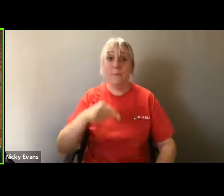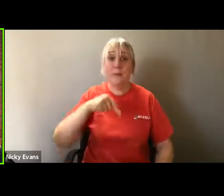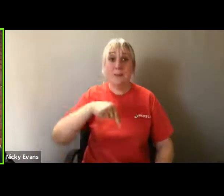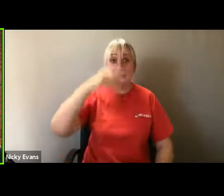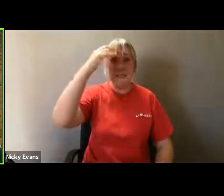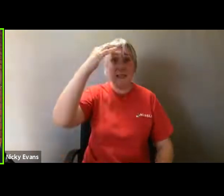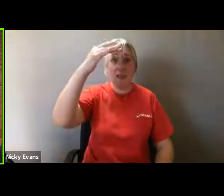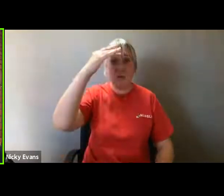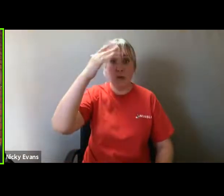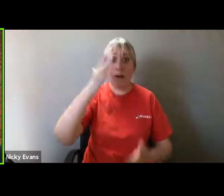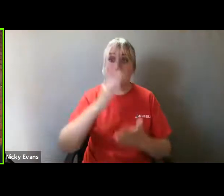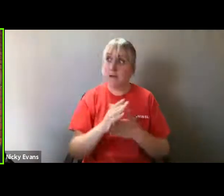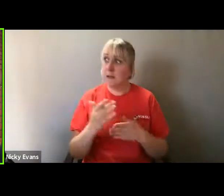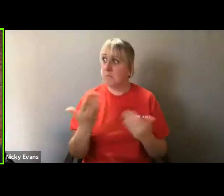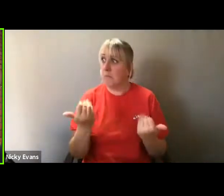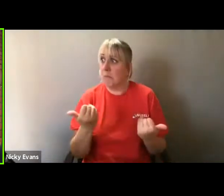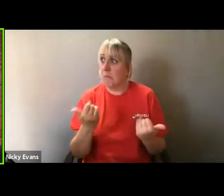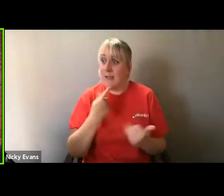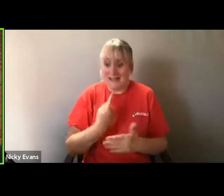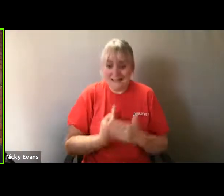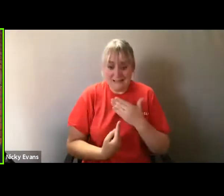very powerful, and